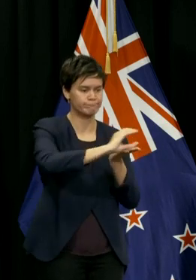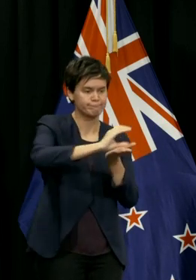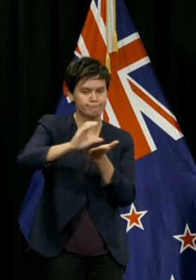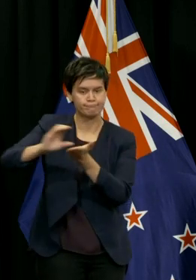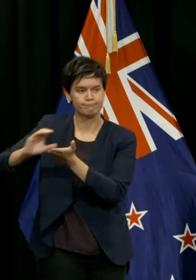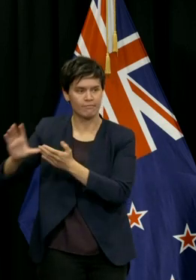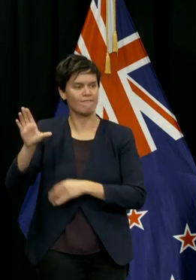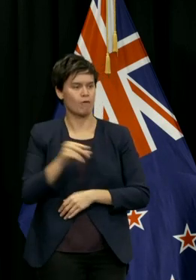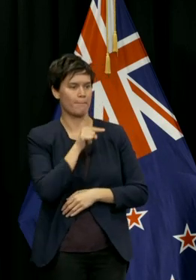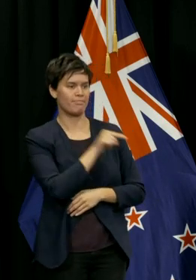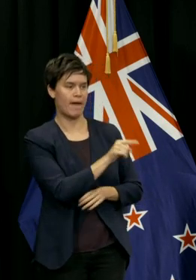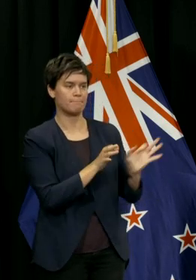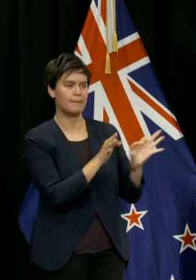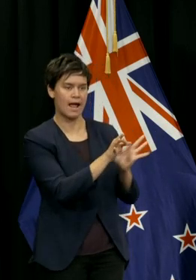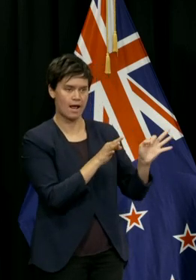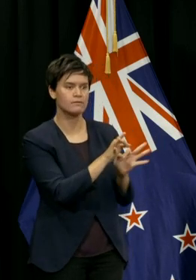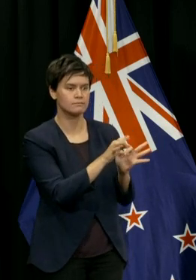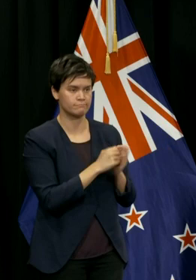wage subsidy scheme for